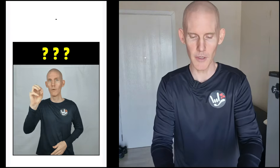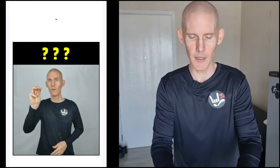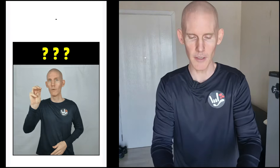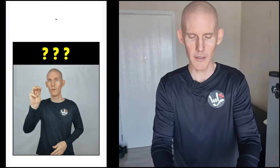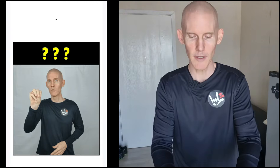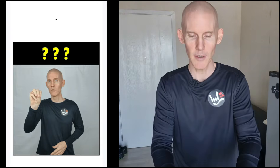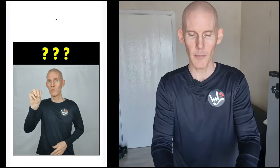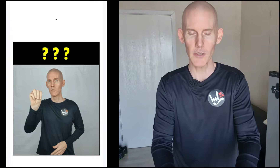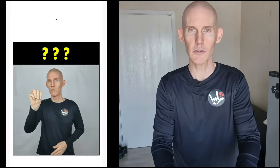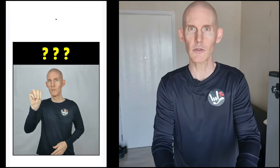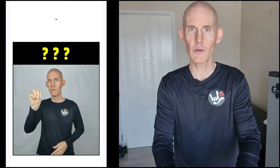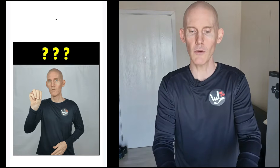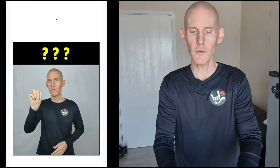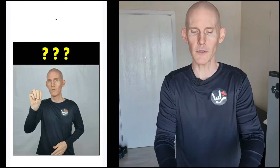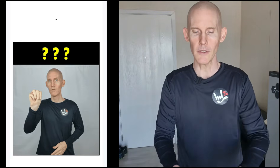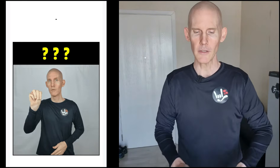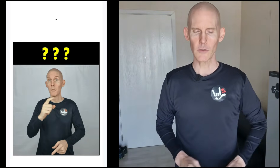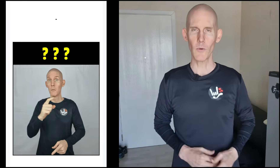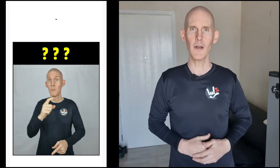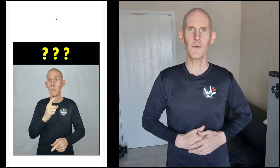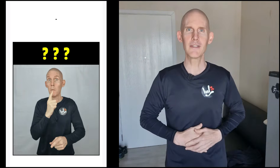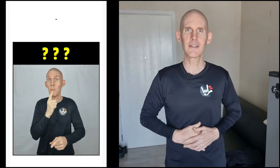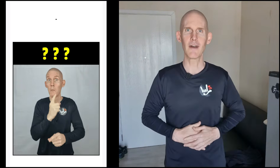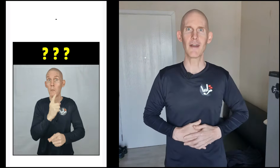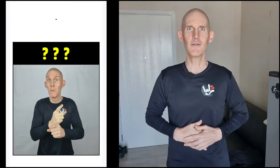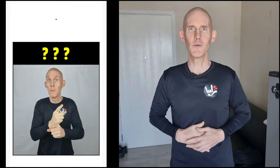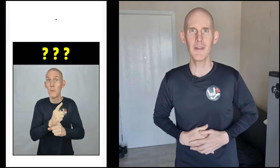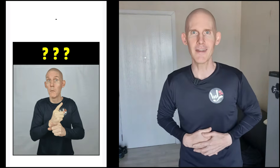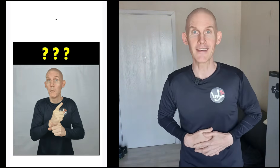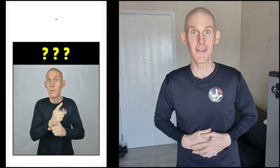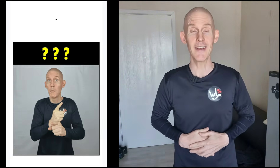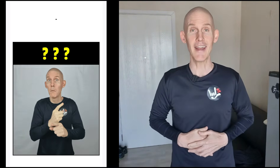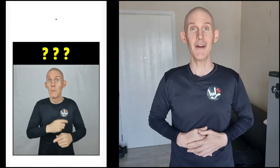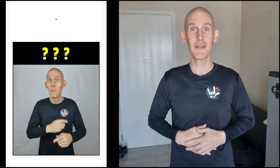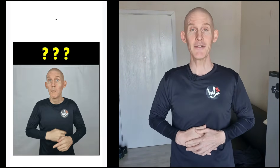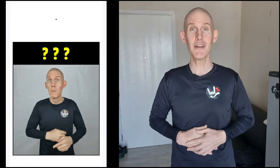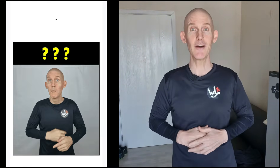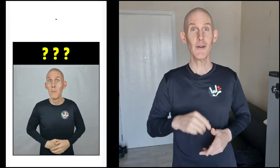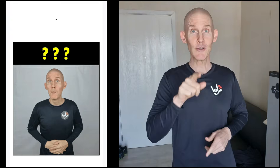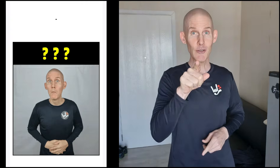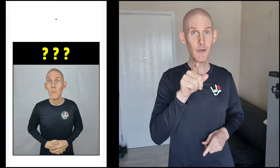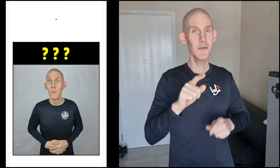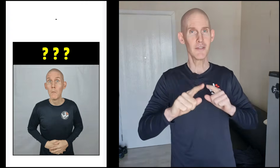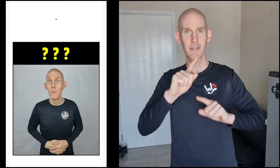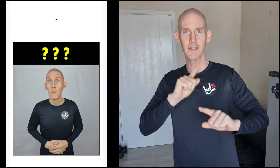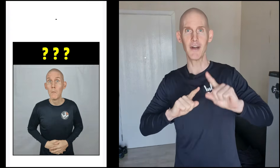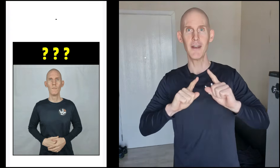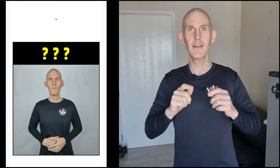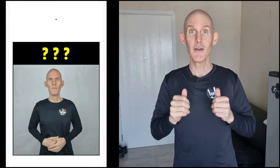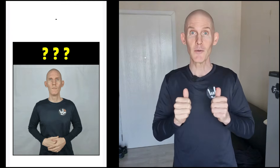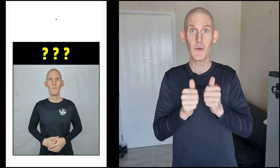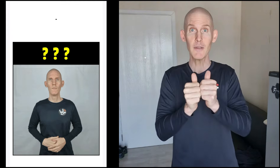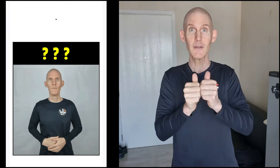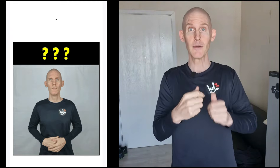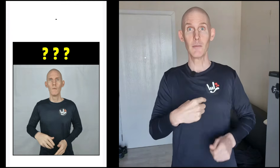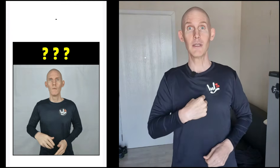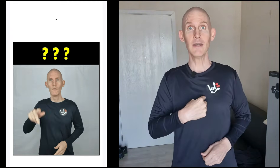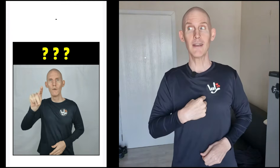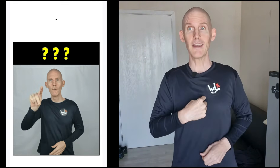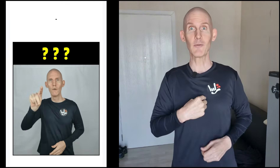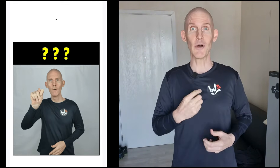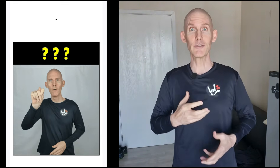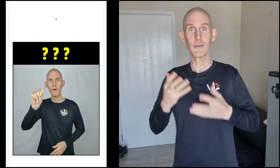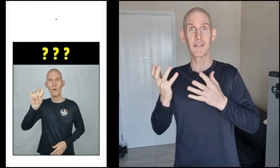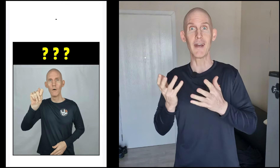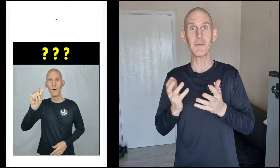same thing, but slower. So why don't we sign with it? Right now, here now, you sign with